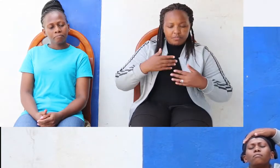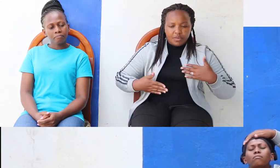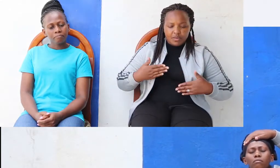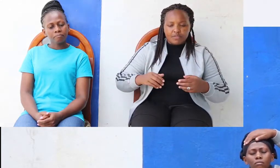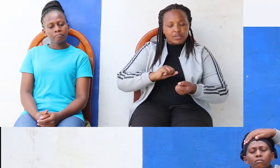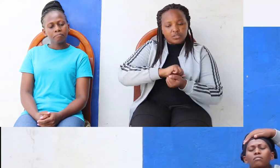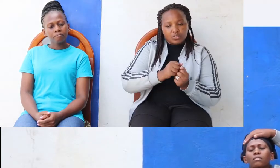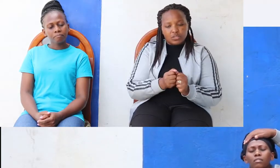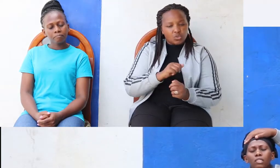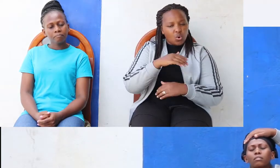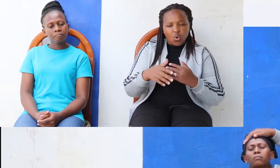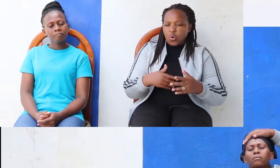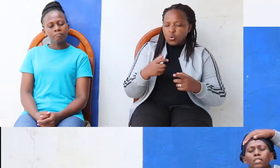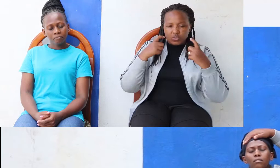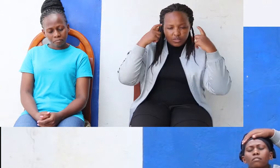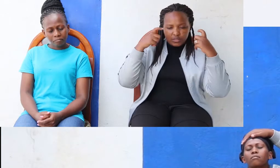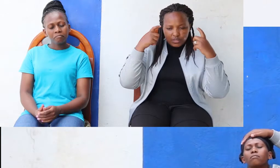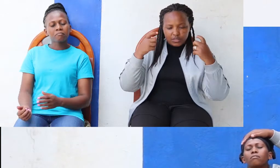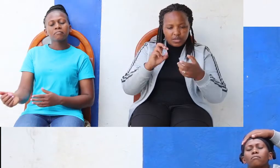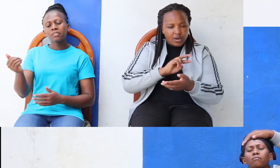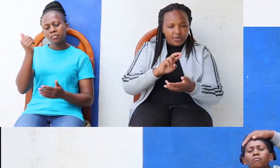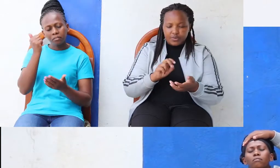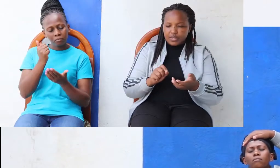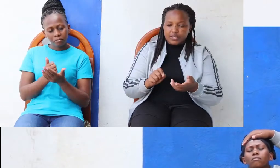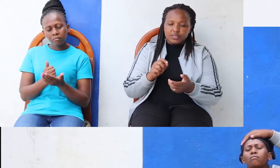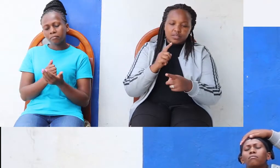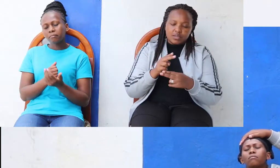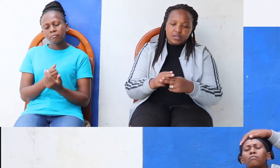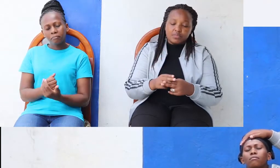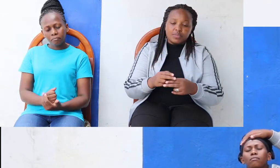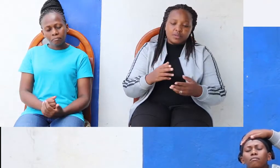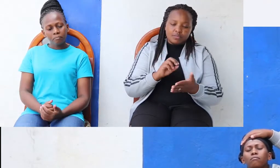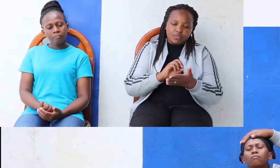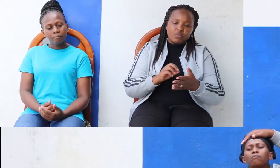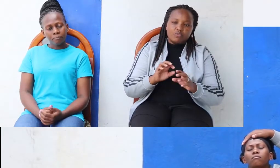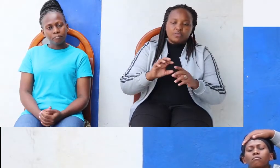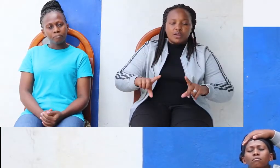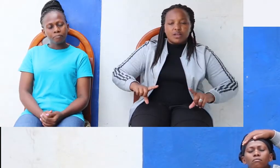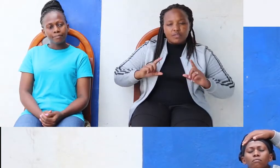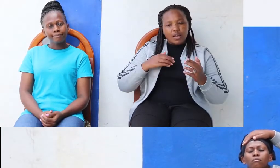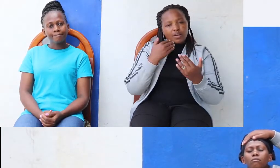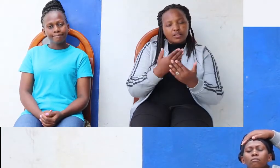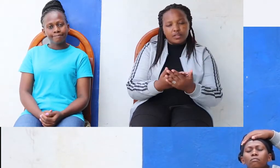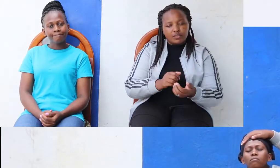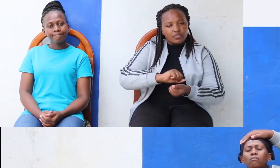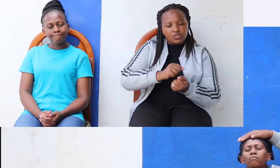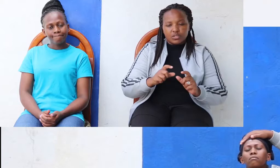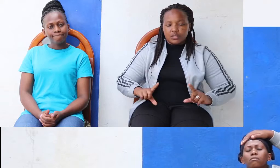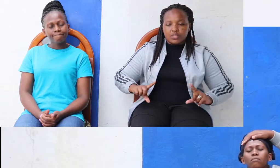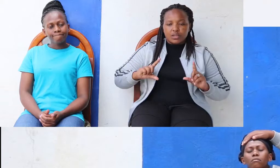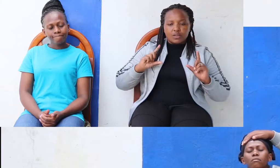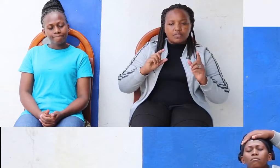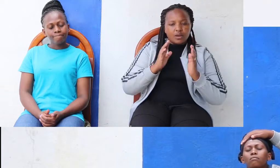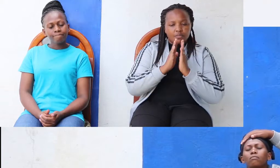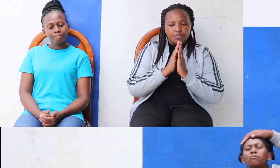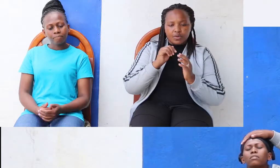even all sorts of immorality. Lord, write her name in the book of life. I thank you for loving her. I thank you because you're going to change her life. For this I